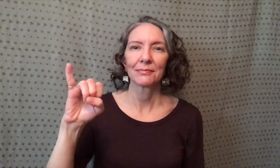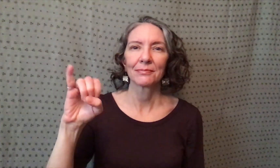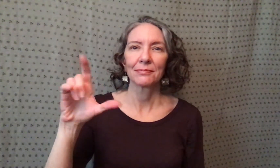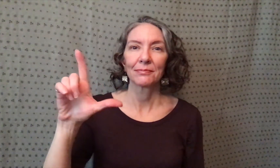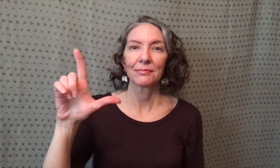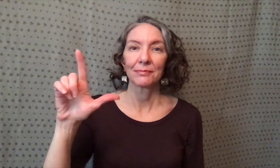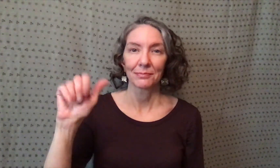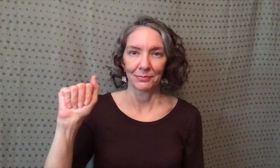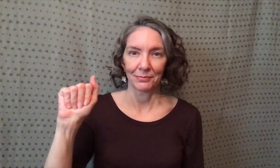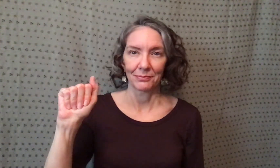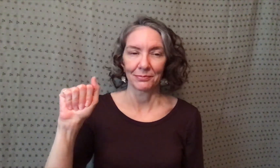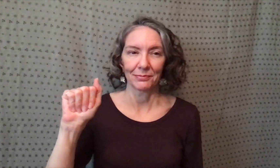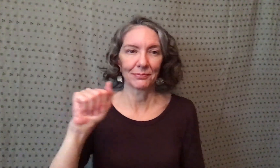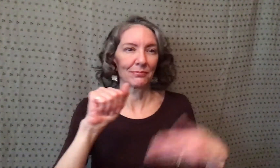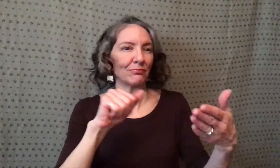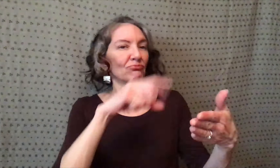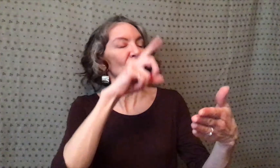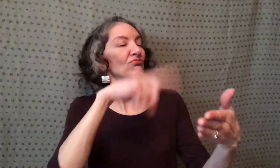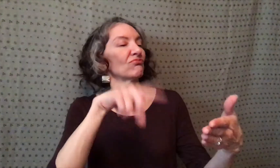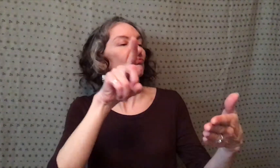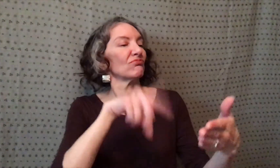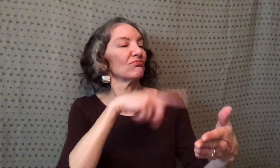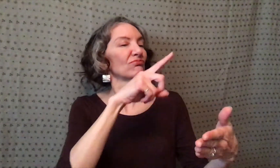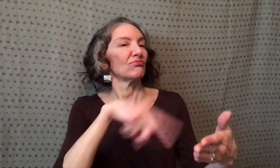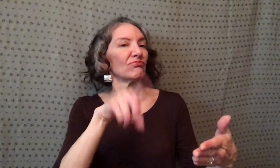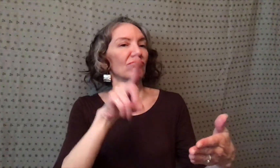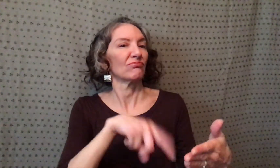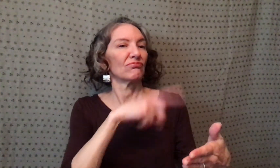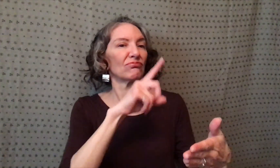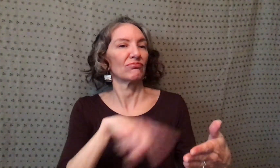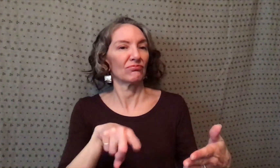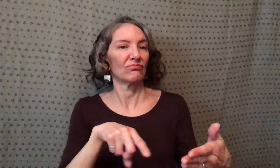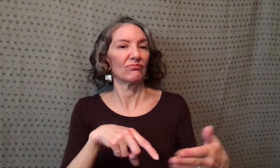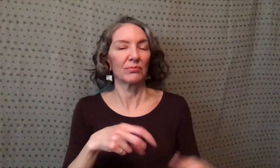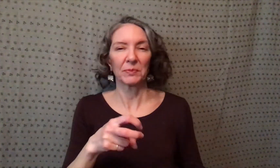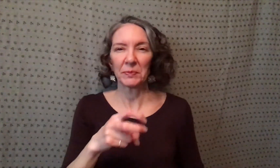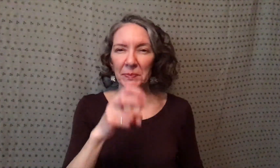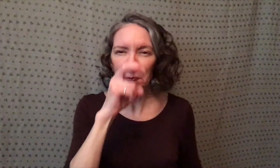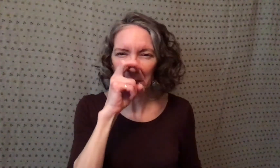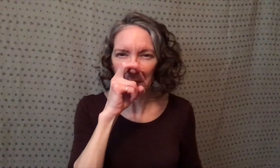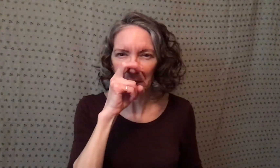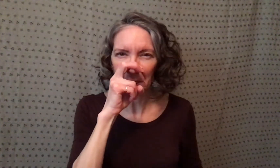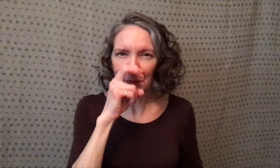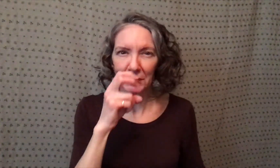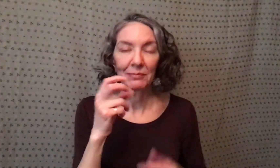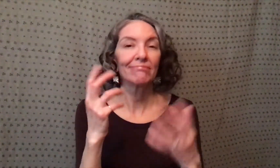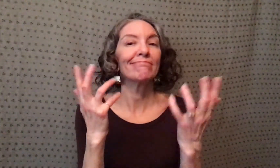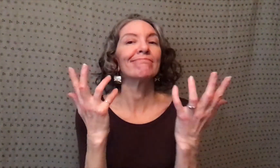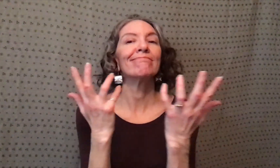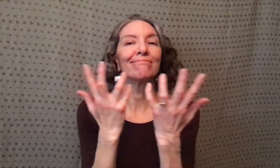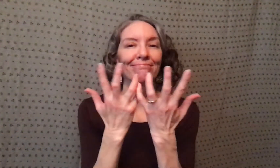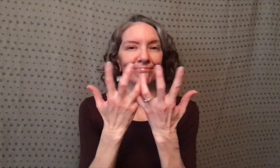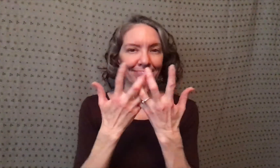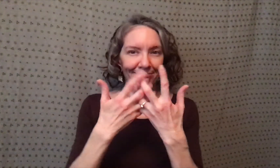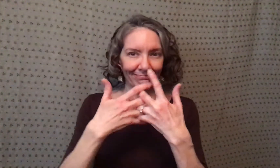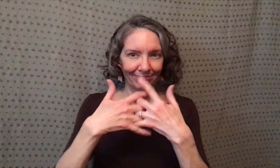Sheila is critical, strict, and efficient.